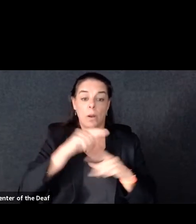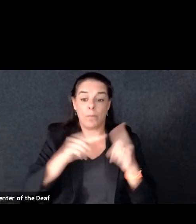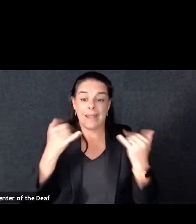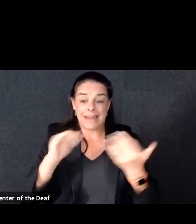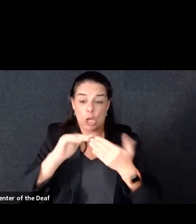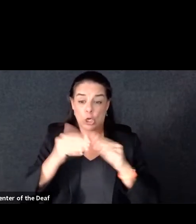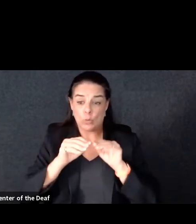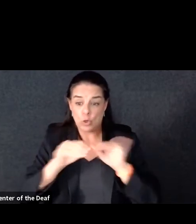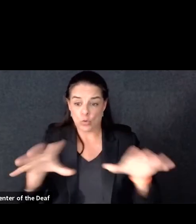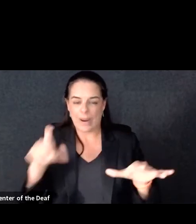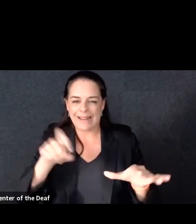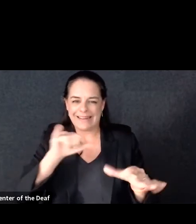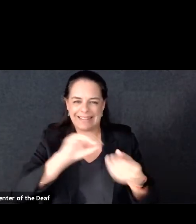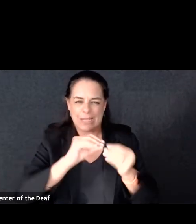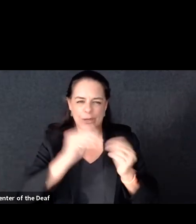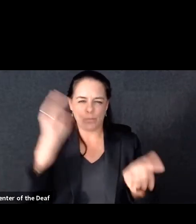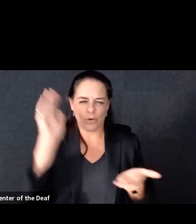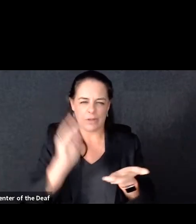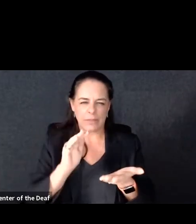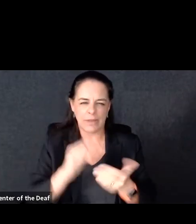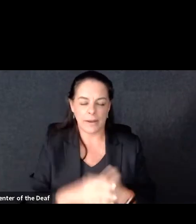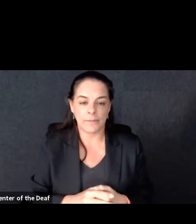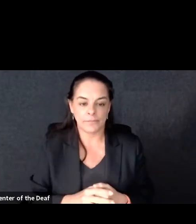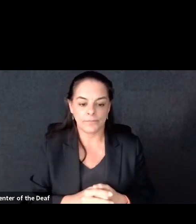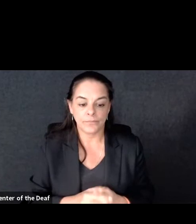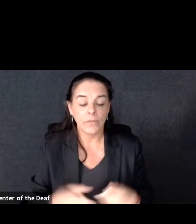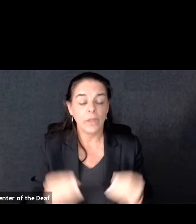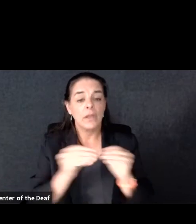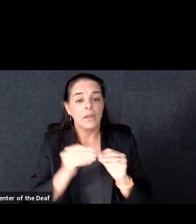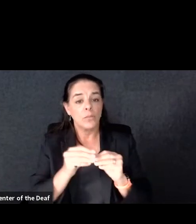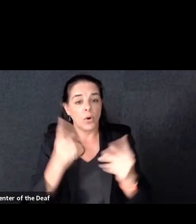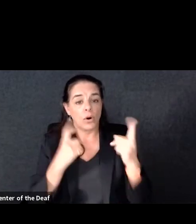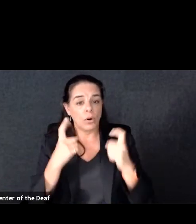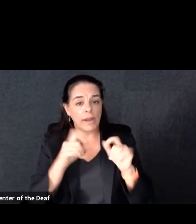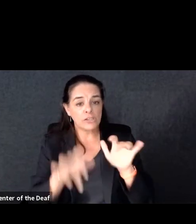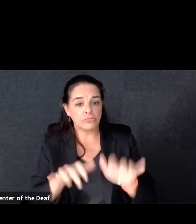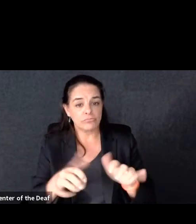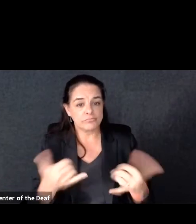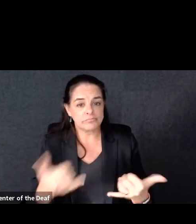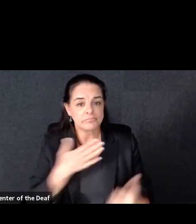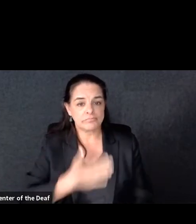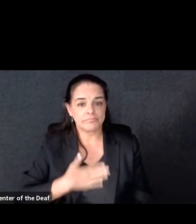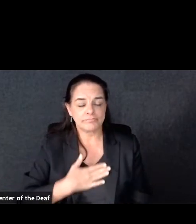down. Any other questions? Please go ahead and submit them now.